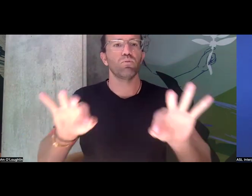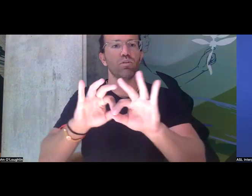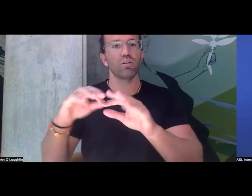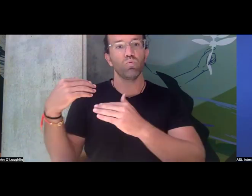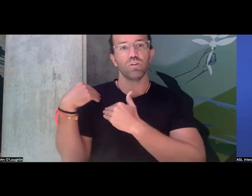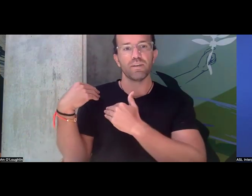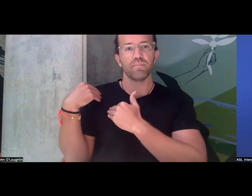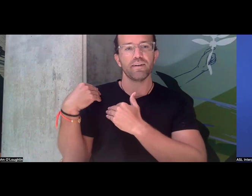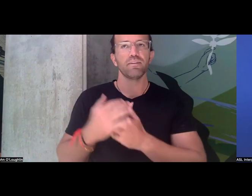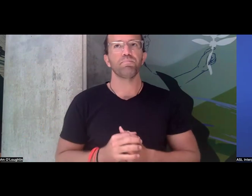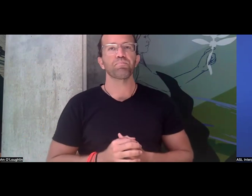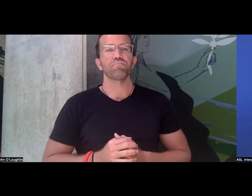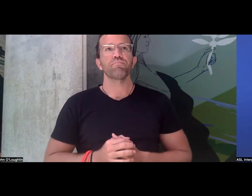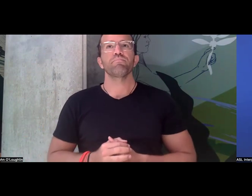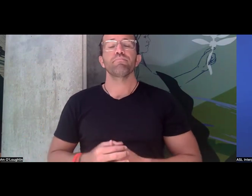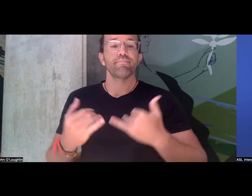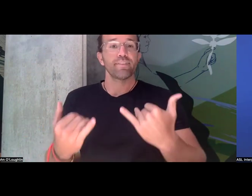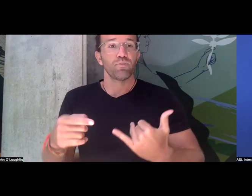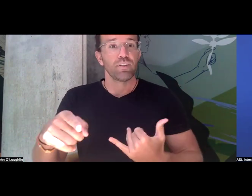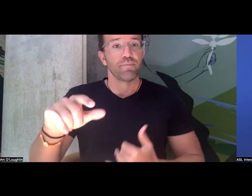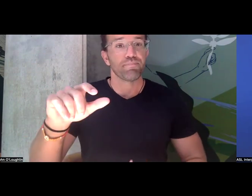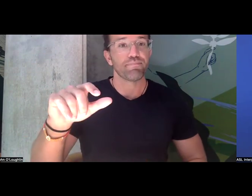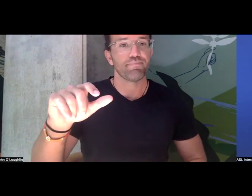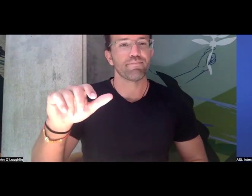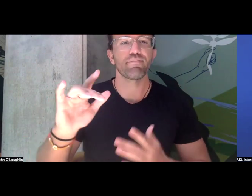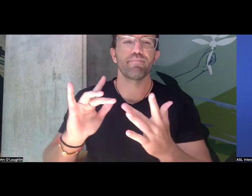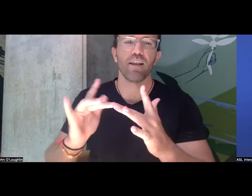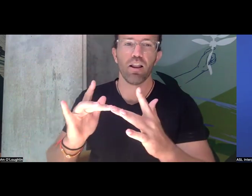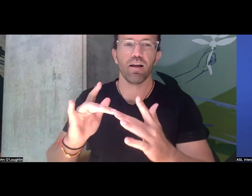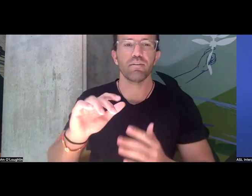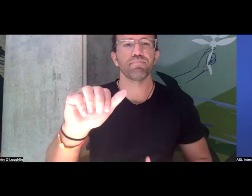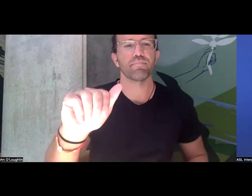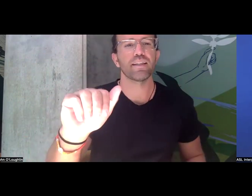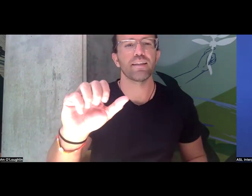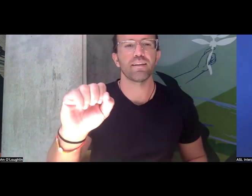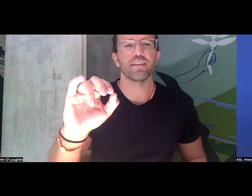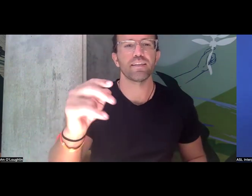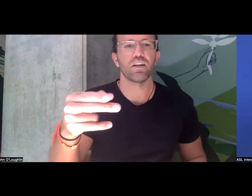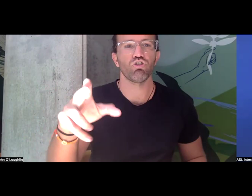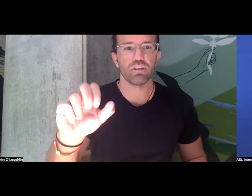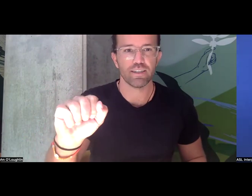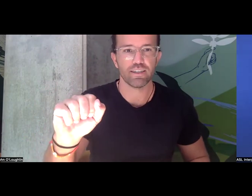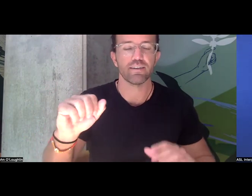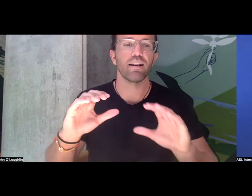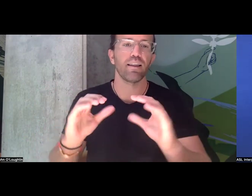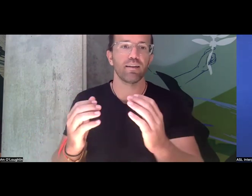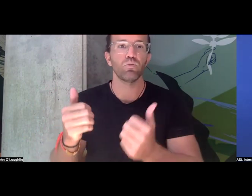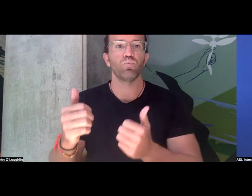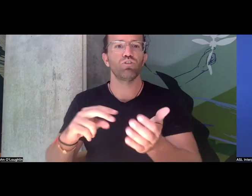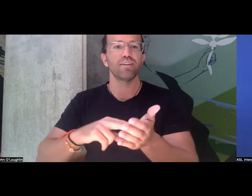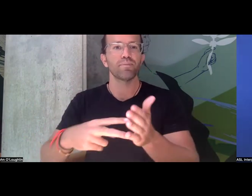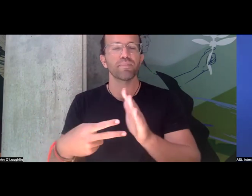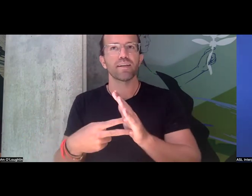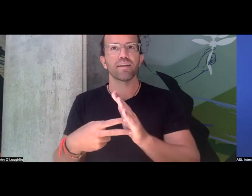yourselves. It's really important to keep that responsibility in mind. So you all are